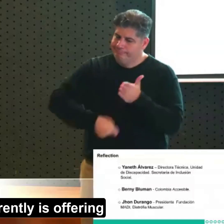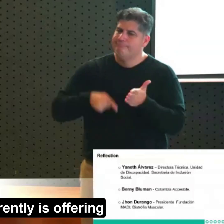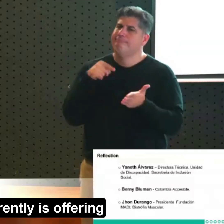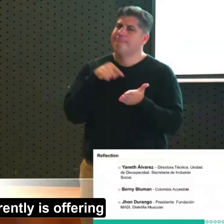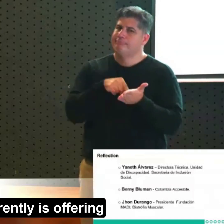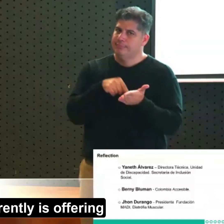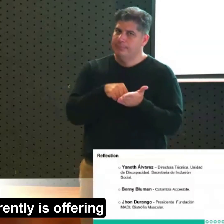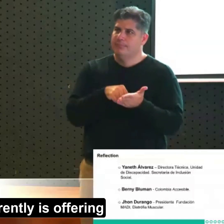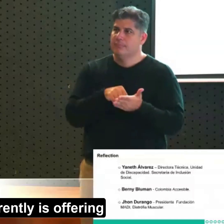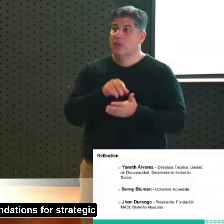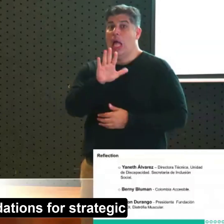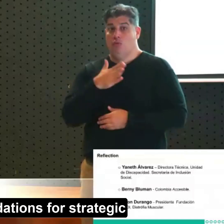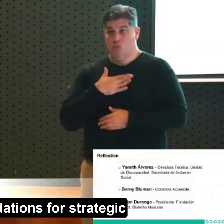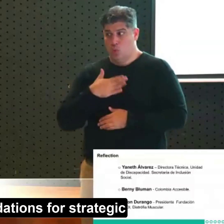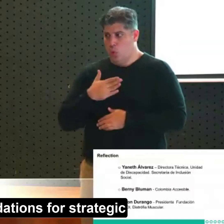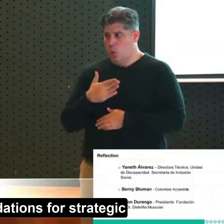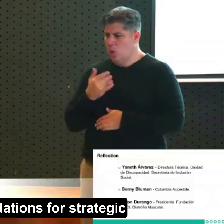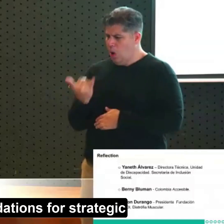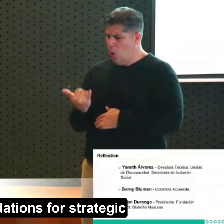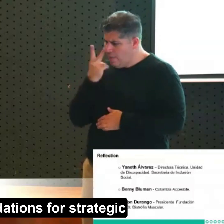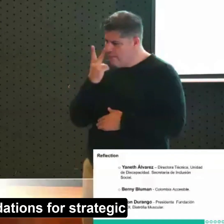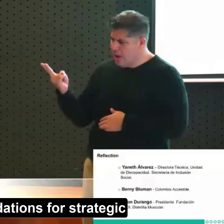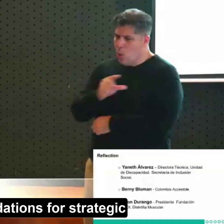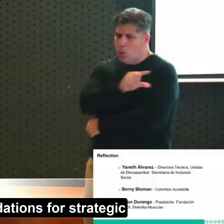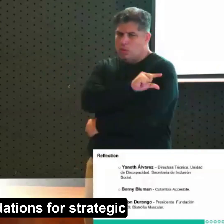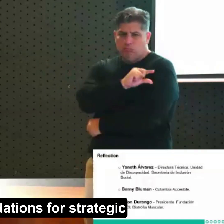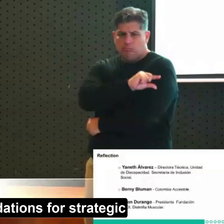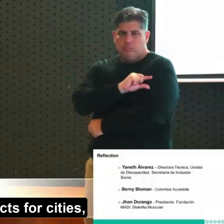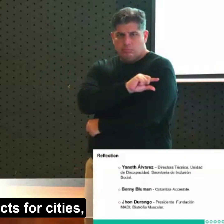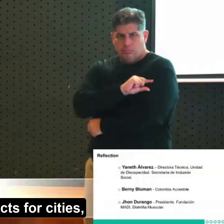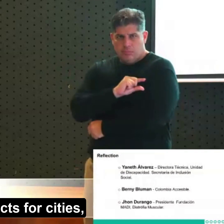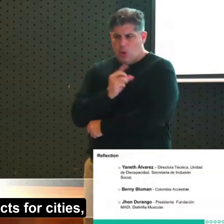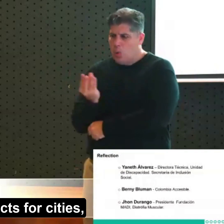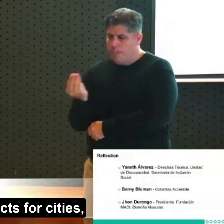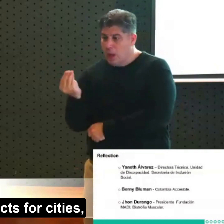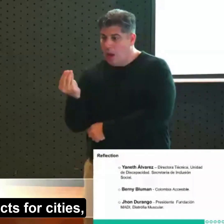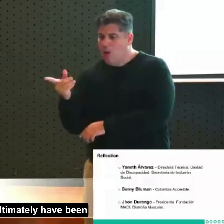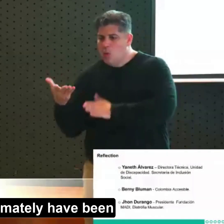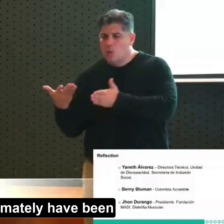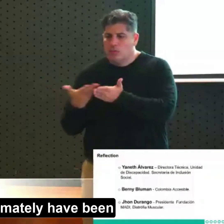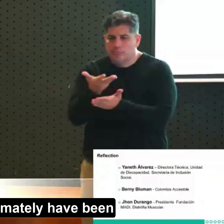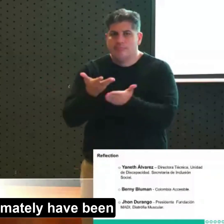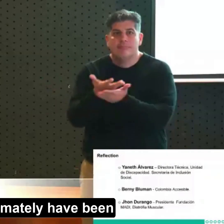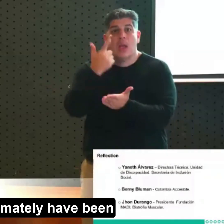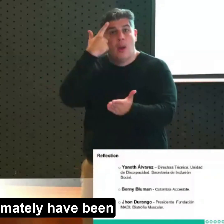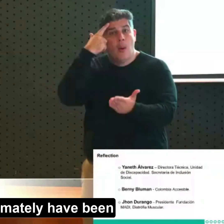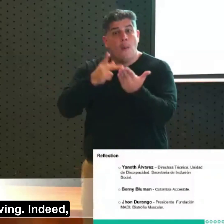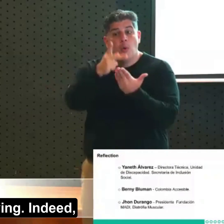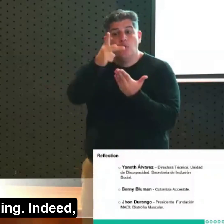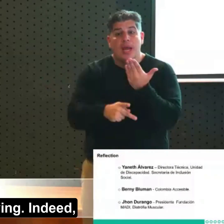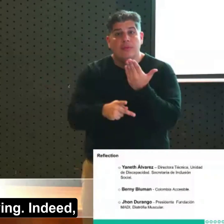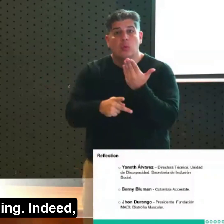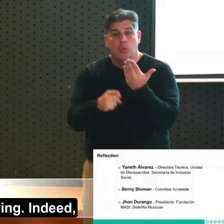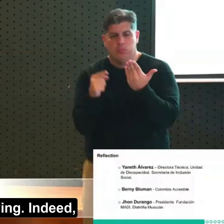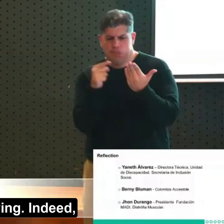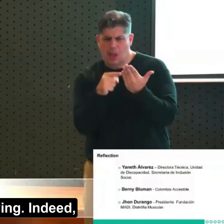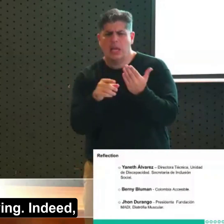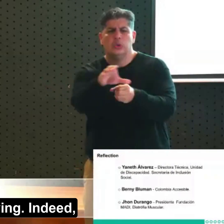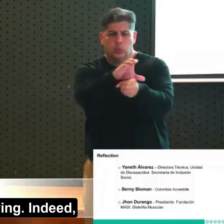currently is offering recommendations for strategic projects for cities, which ultimately has been